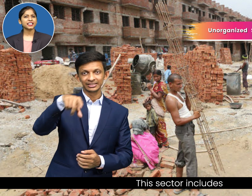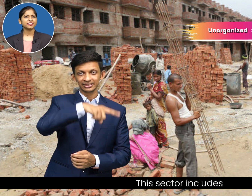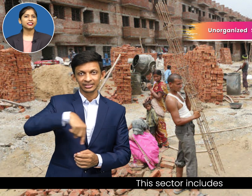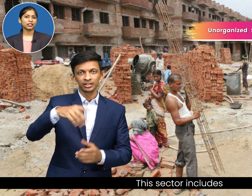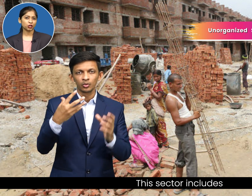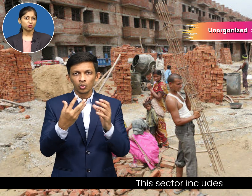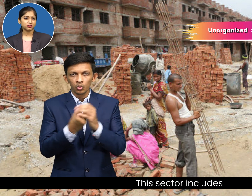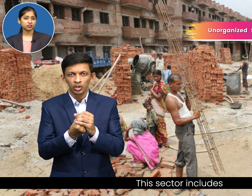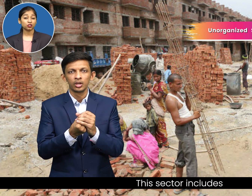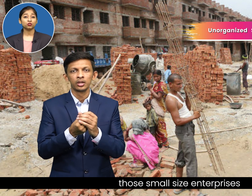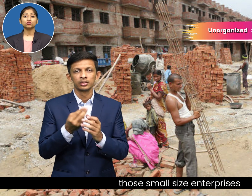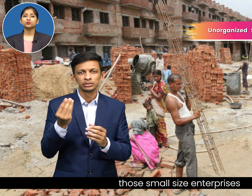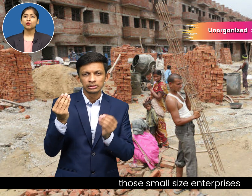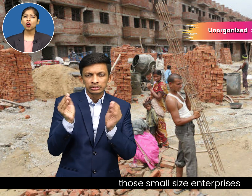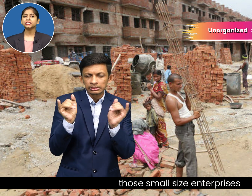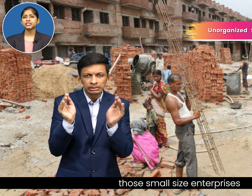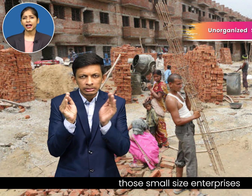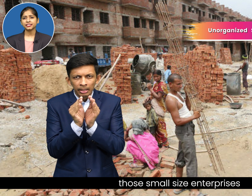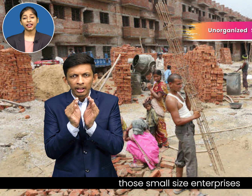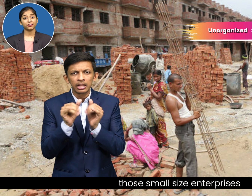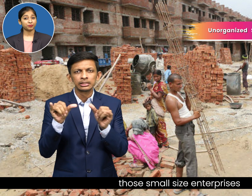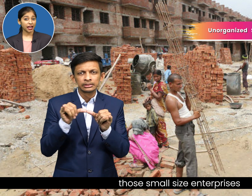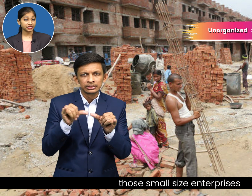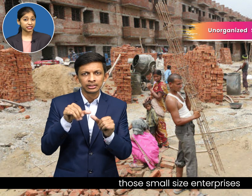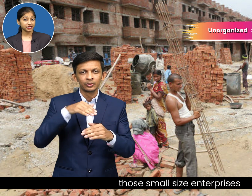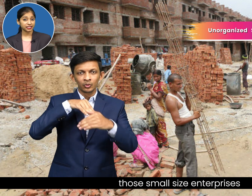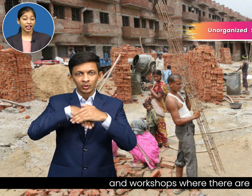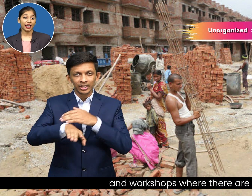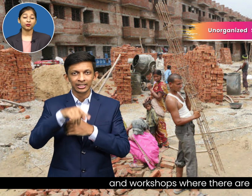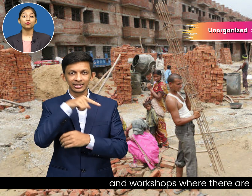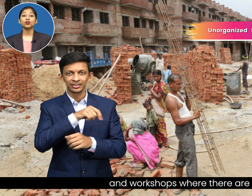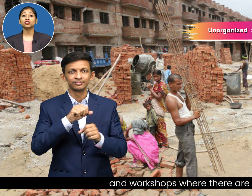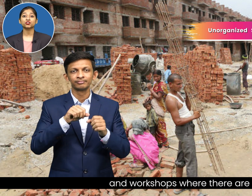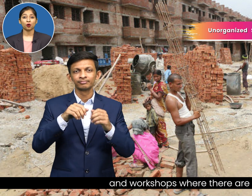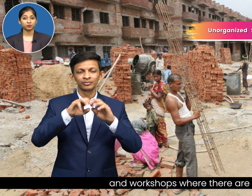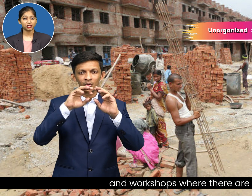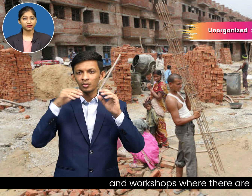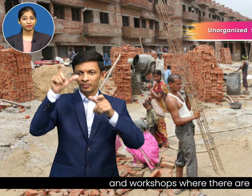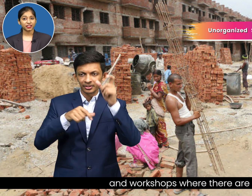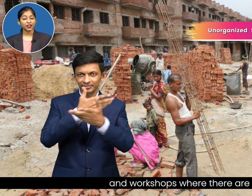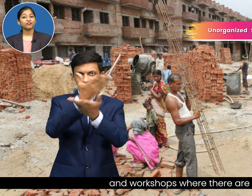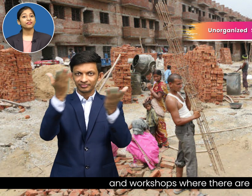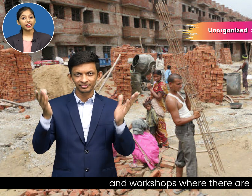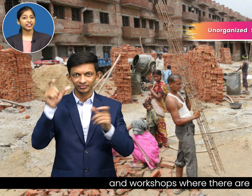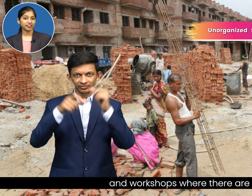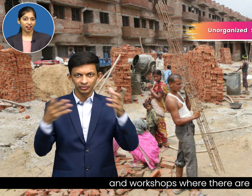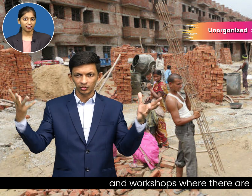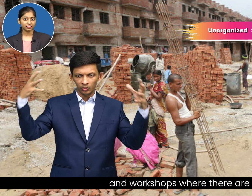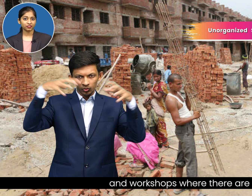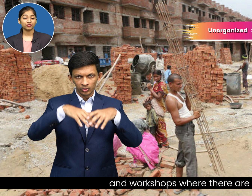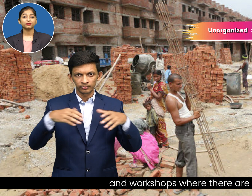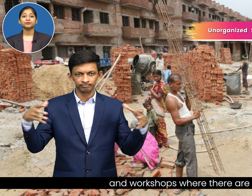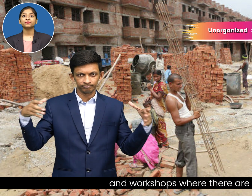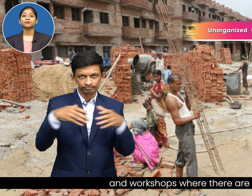This sector includes those small size enterprises and workshops where there